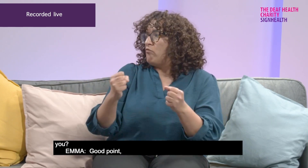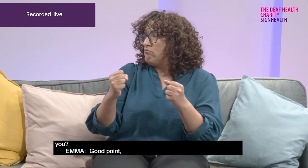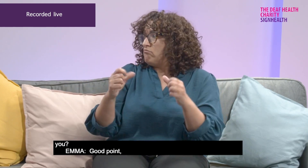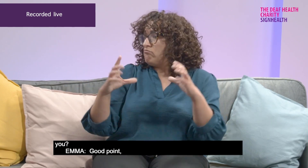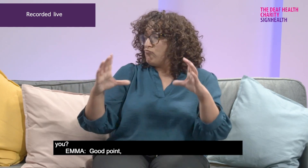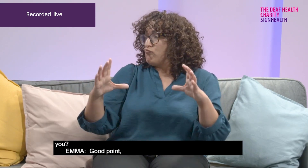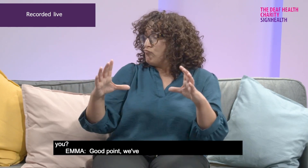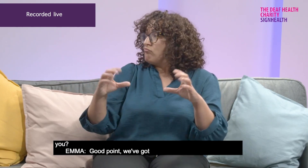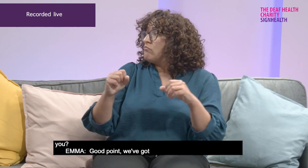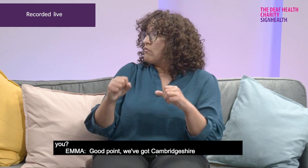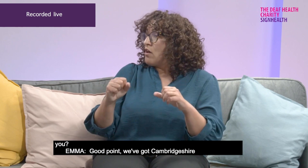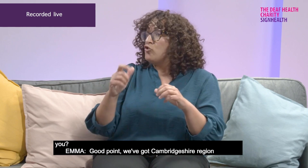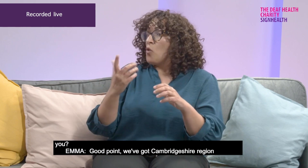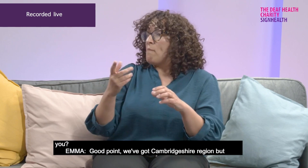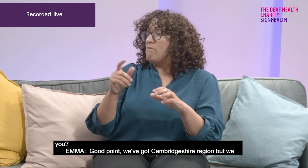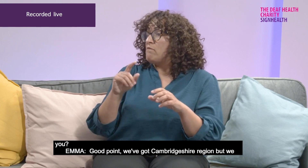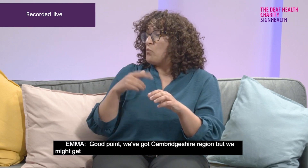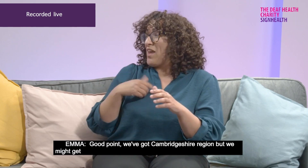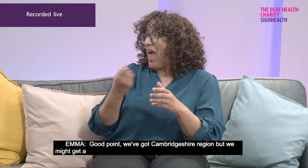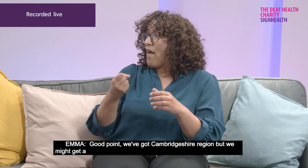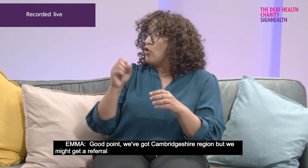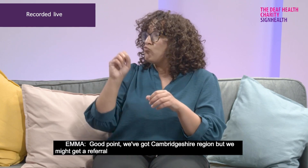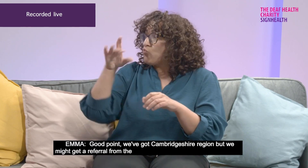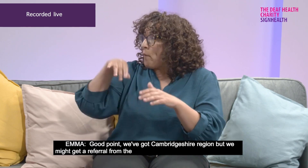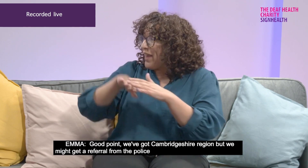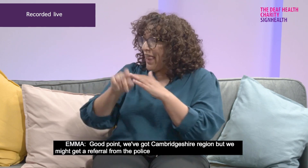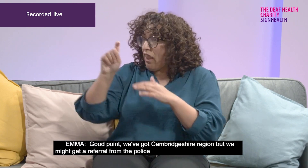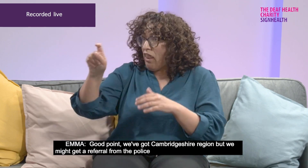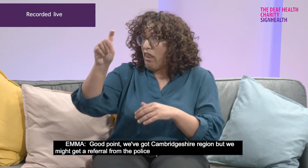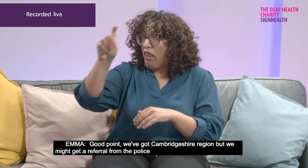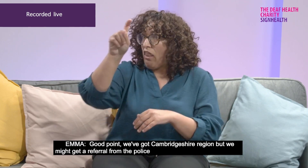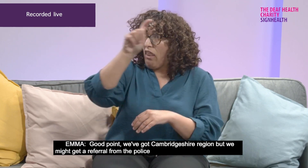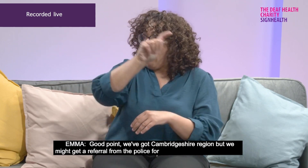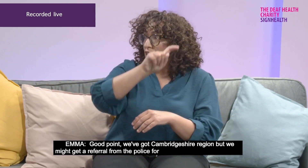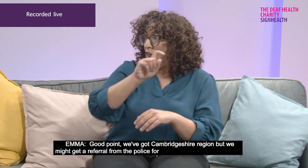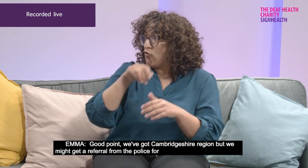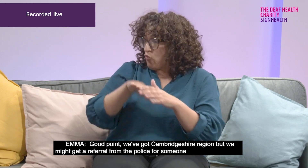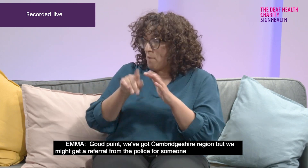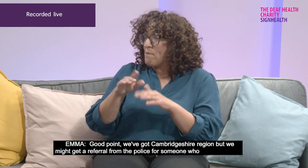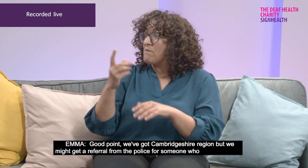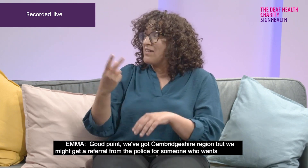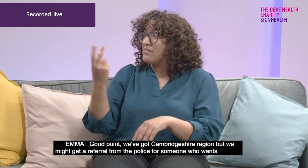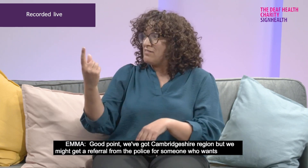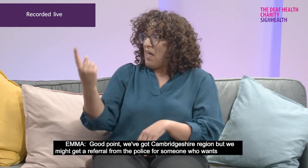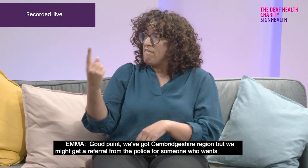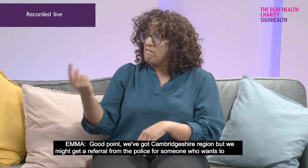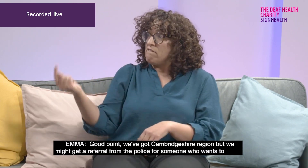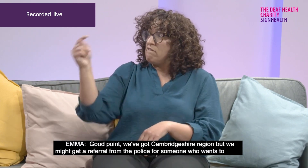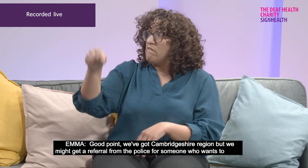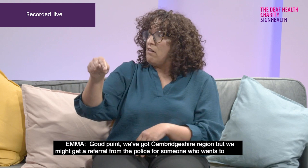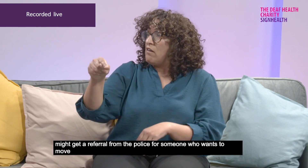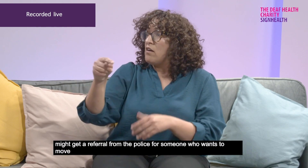region, but we might get a referral from the police for somebody who wants to move into Cambridgeshire because of the strong deaf connections within our